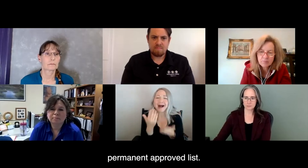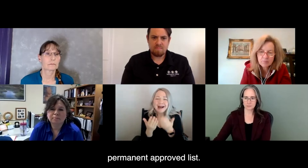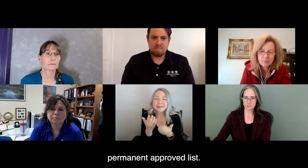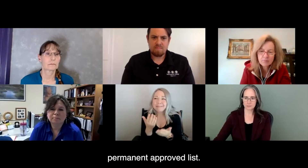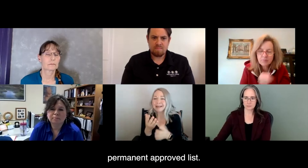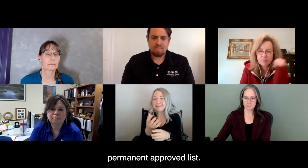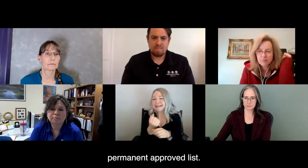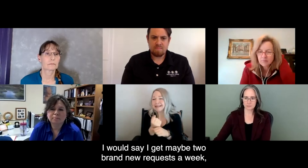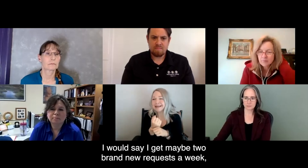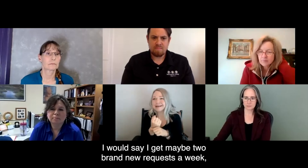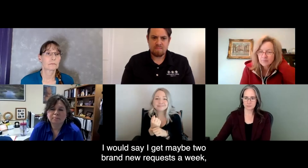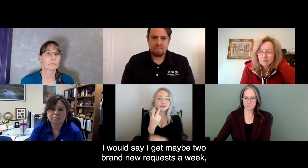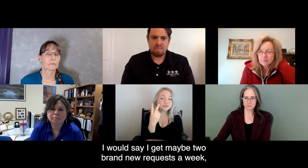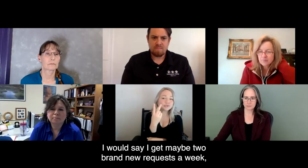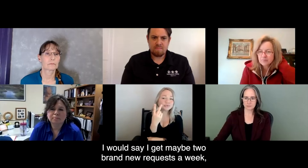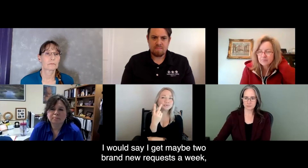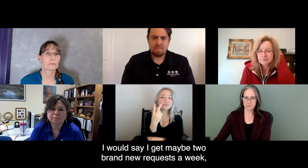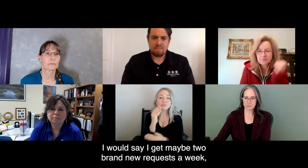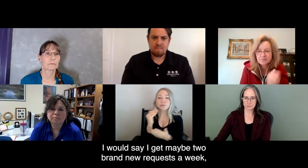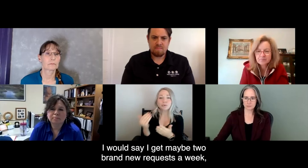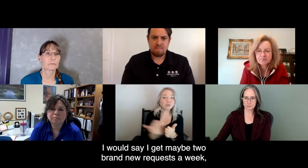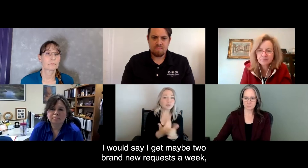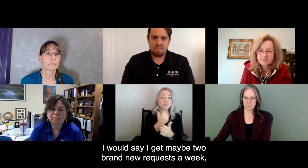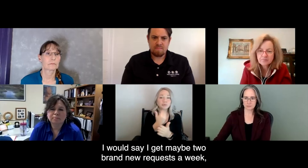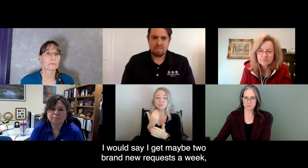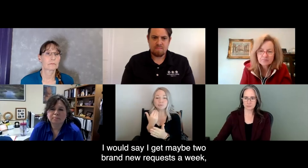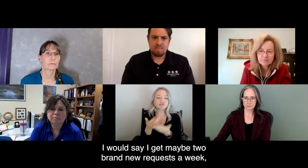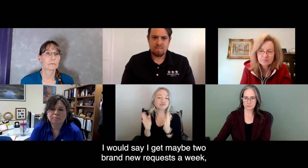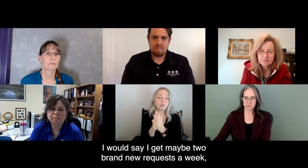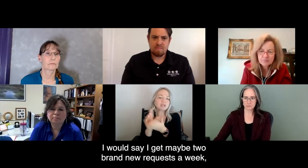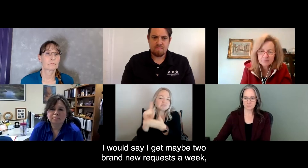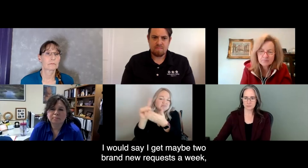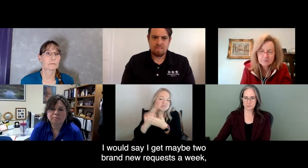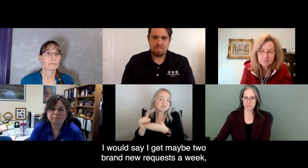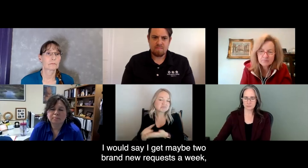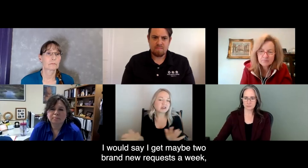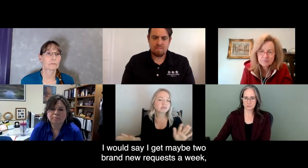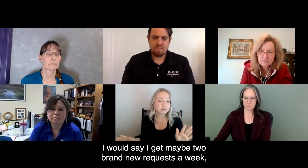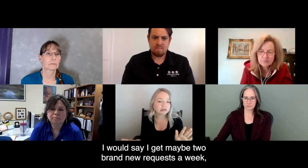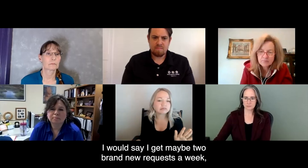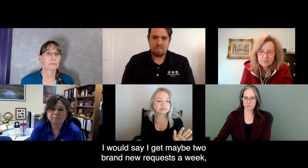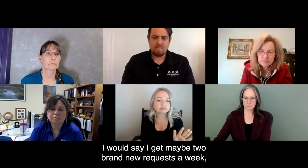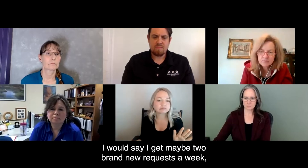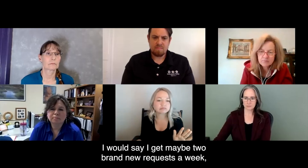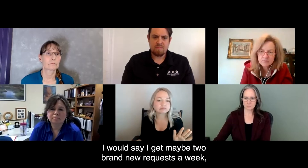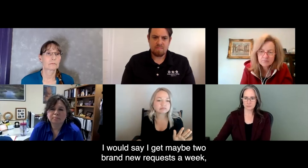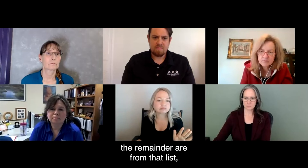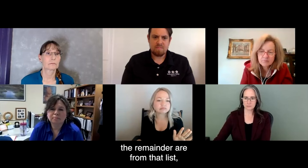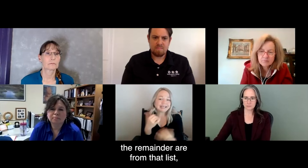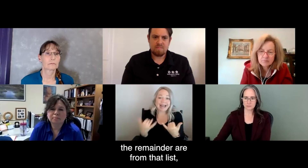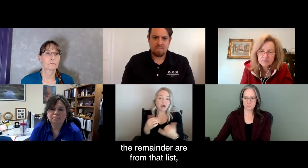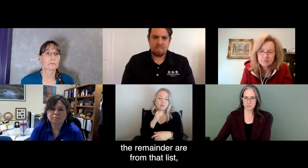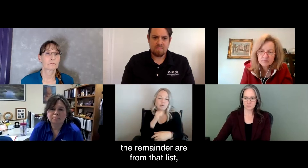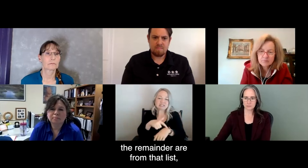list, I would say I get maybe 2 brand new requests a week.